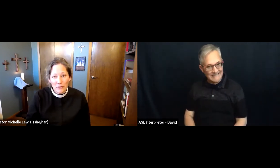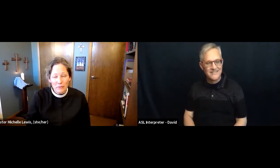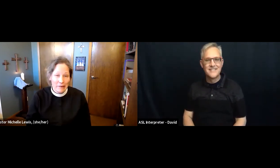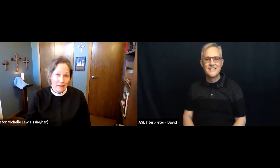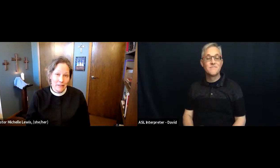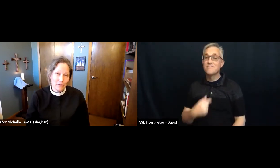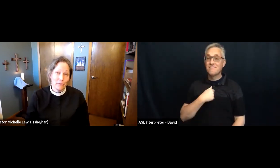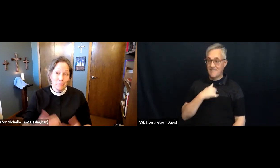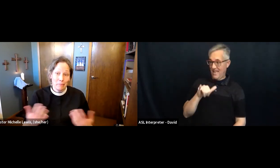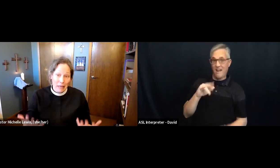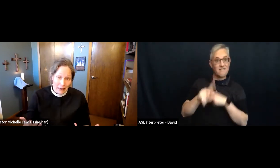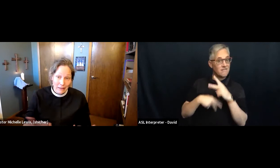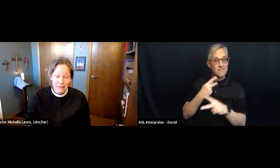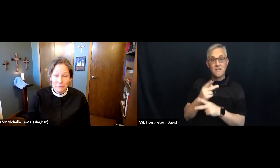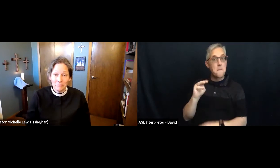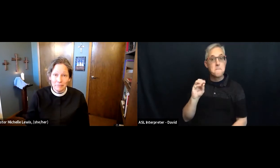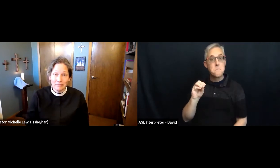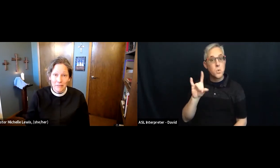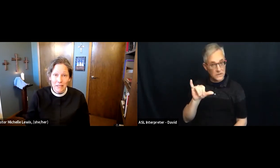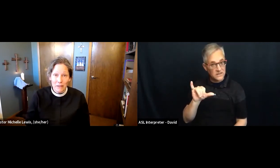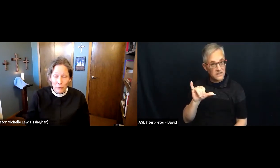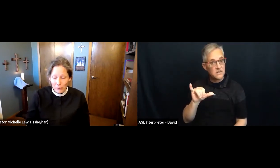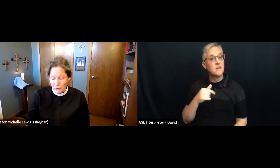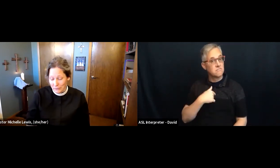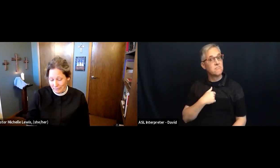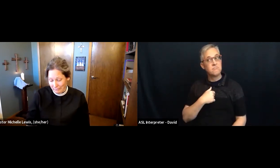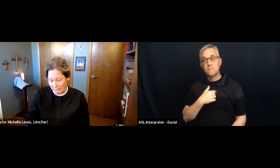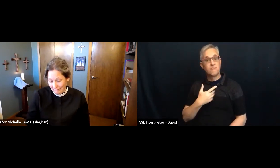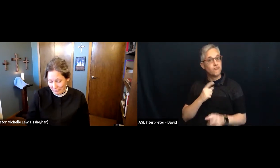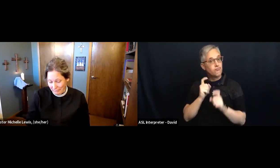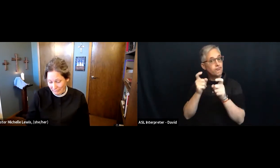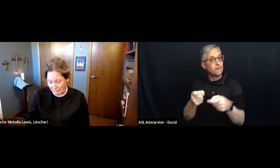I'm contributing to pain in the world.